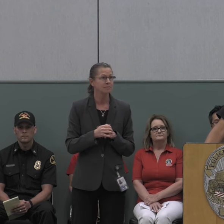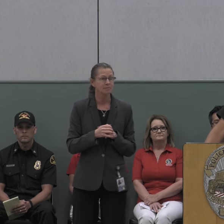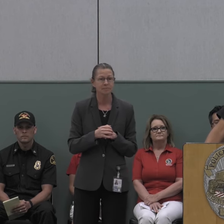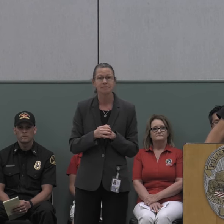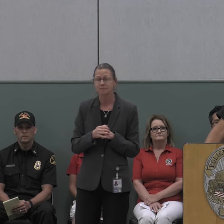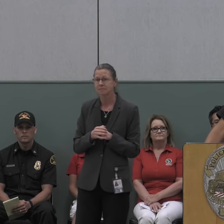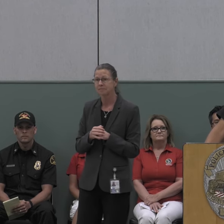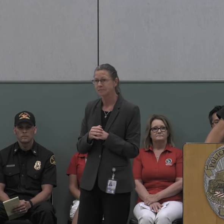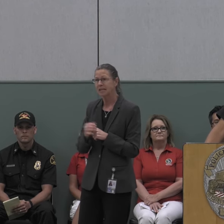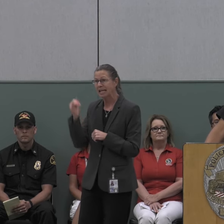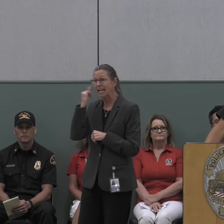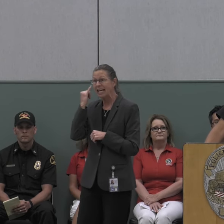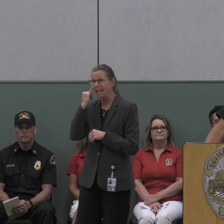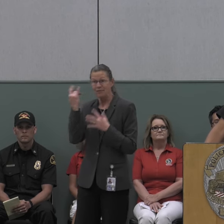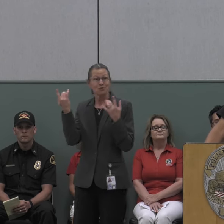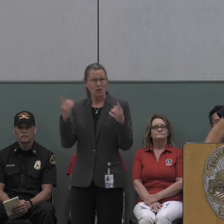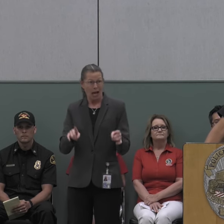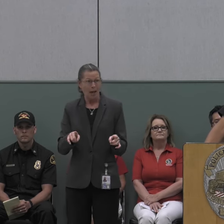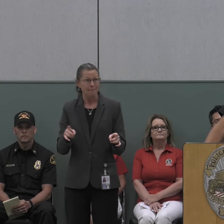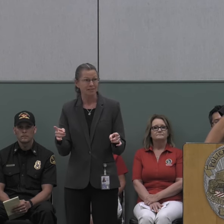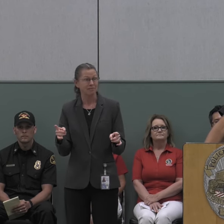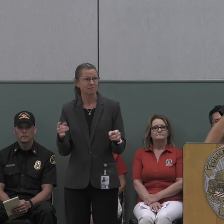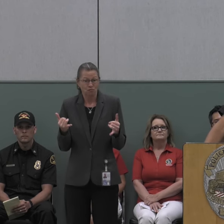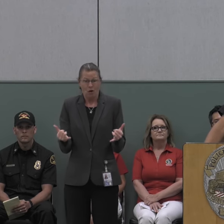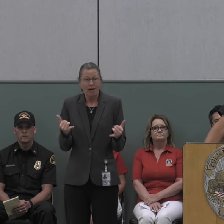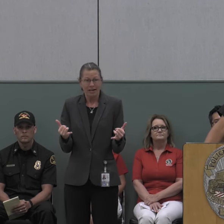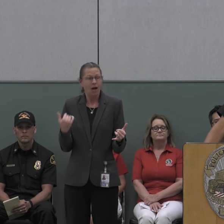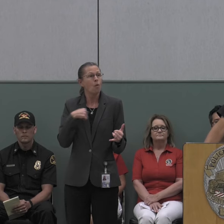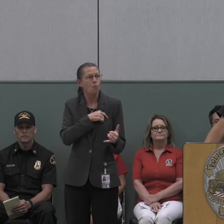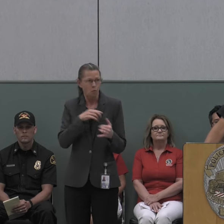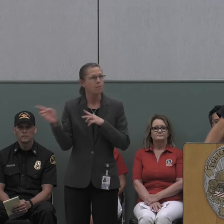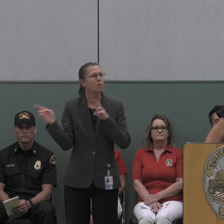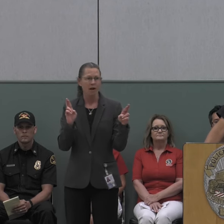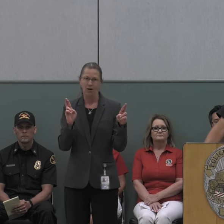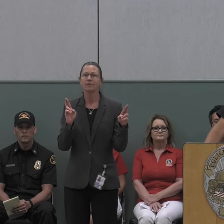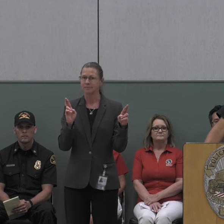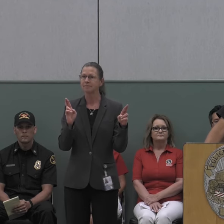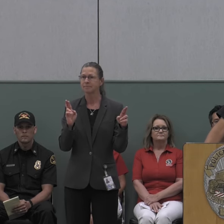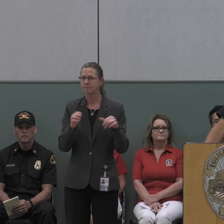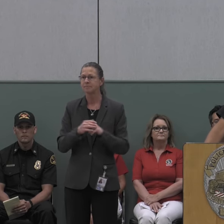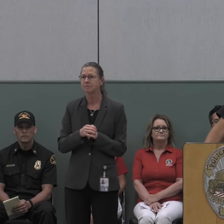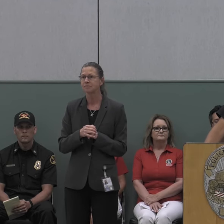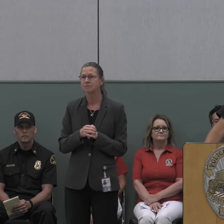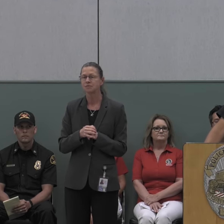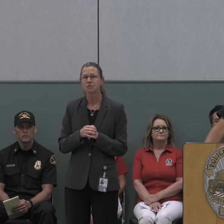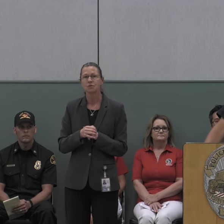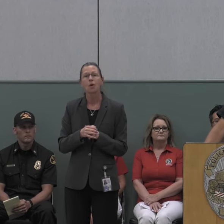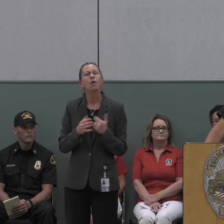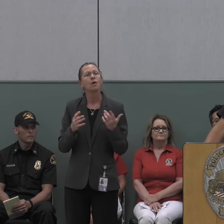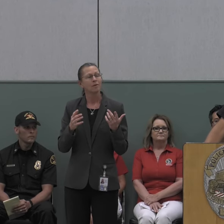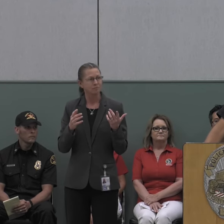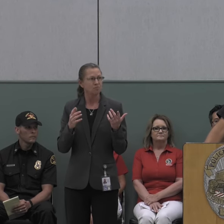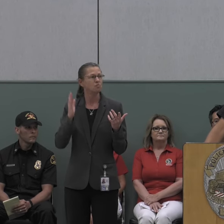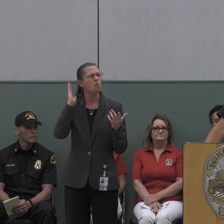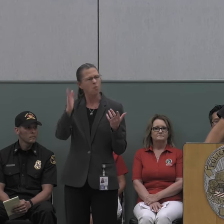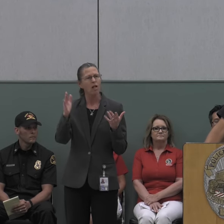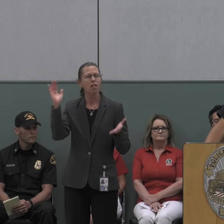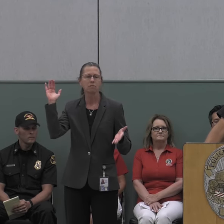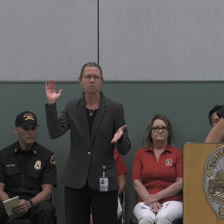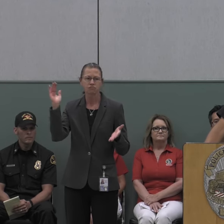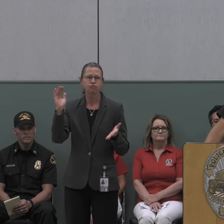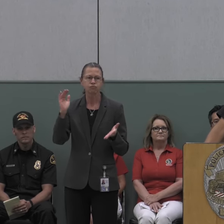to happen right now, we're prepared. So we'll scale back when we need to,